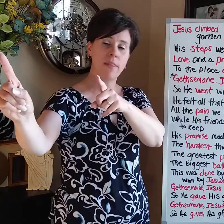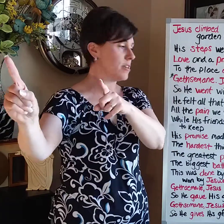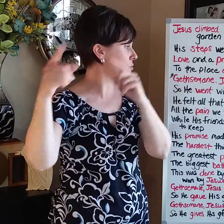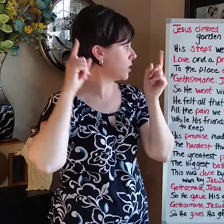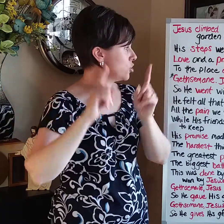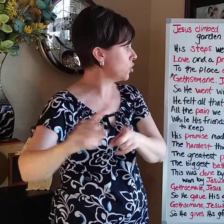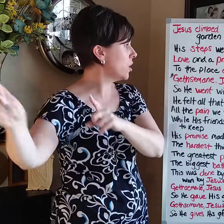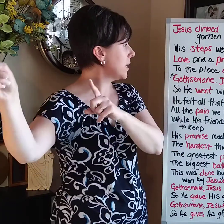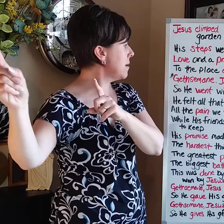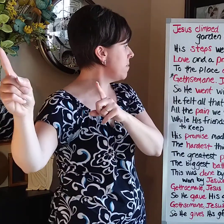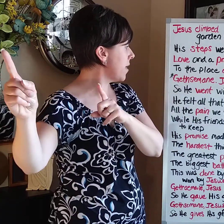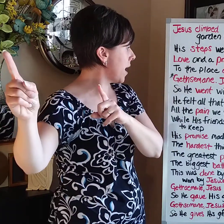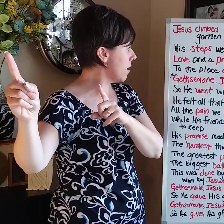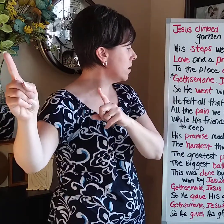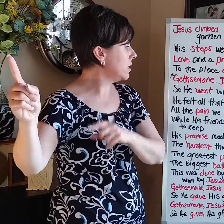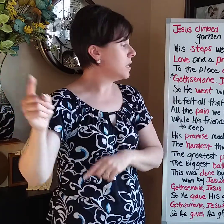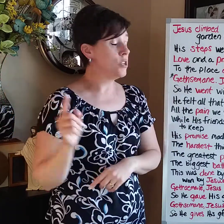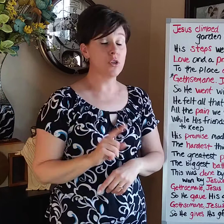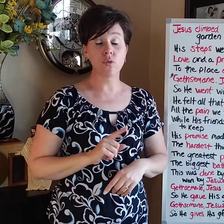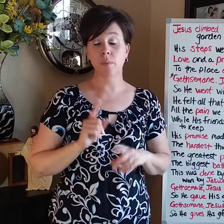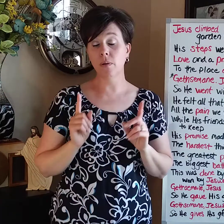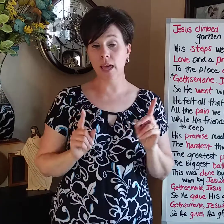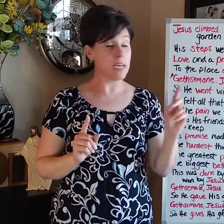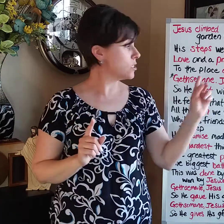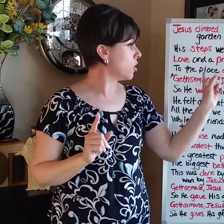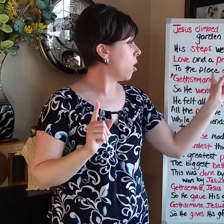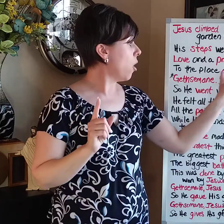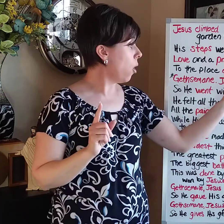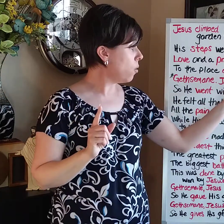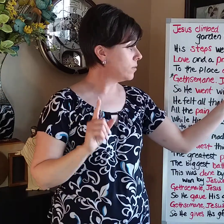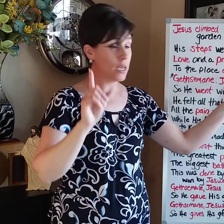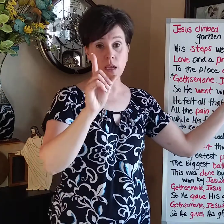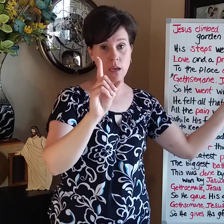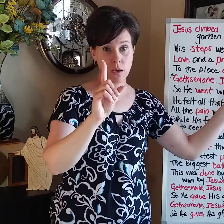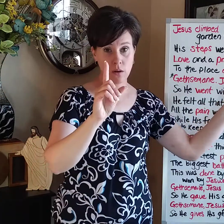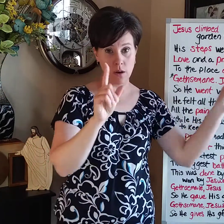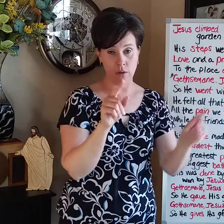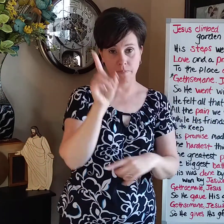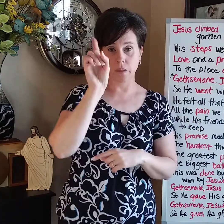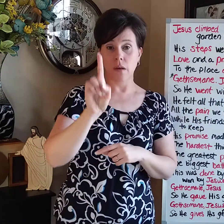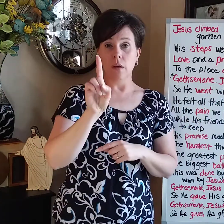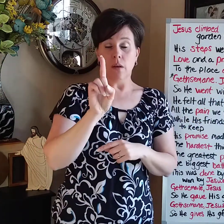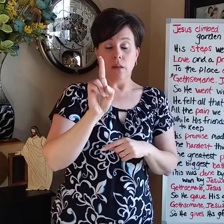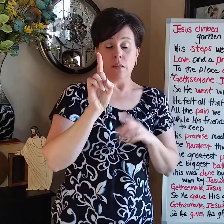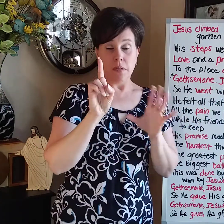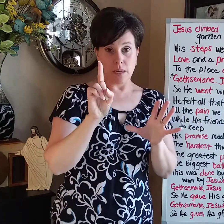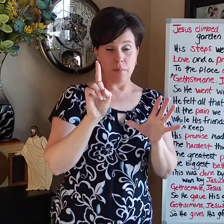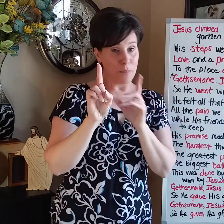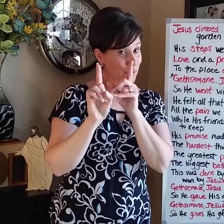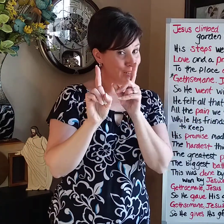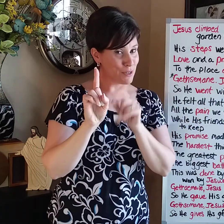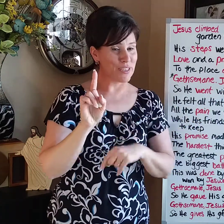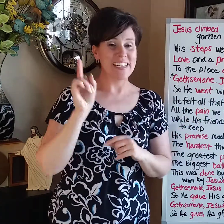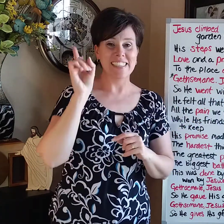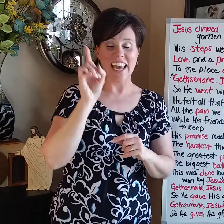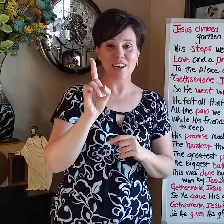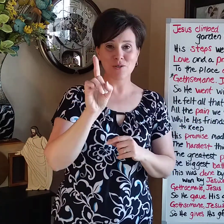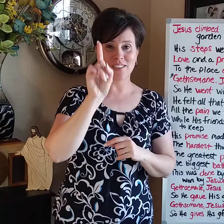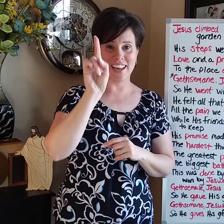this way, took him there to the place only he could go. This, I'm pretty sure, is the actual sign